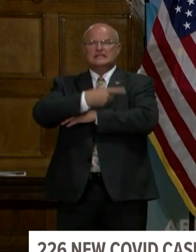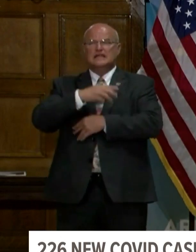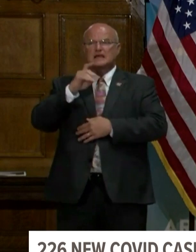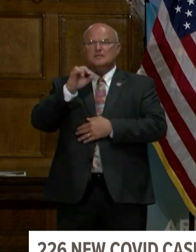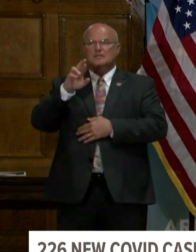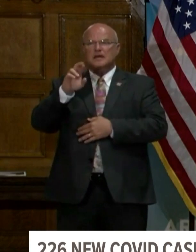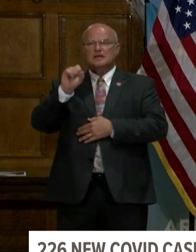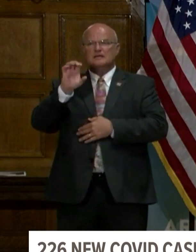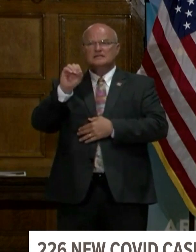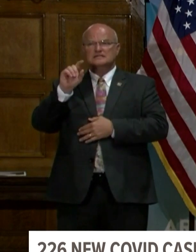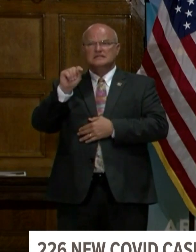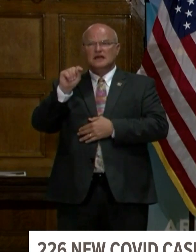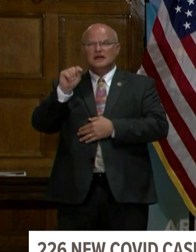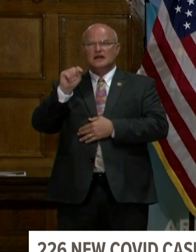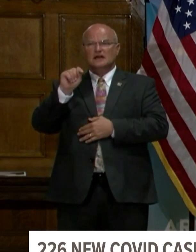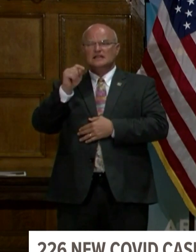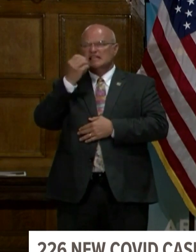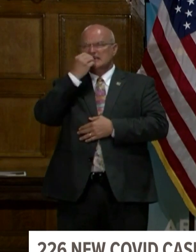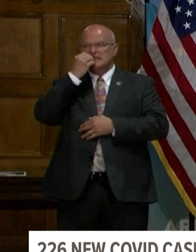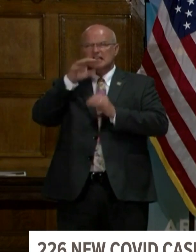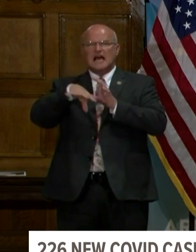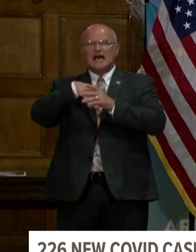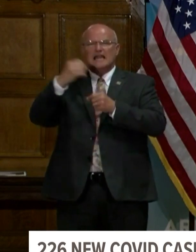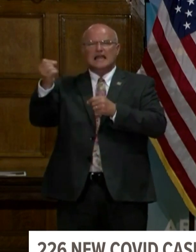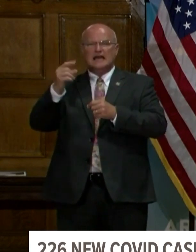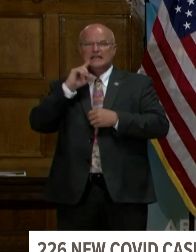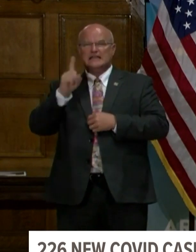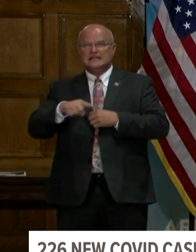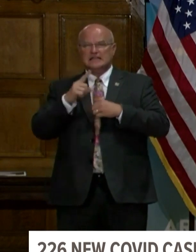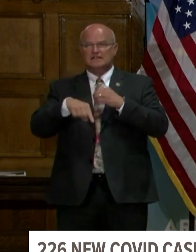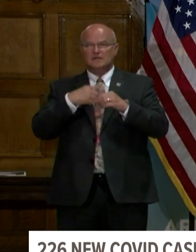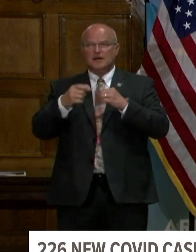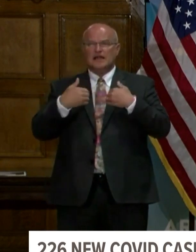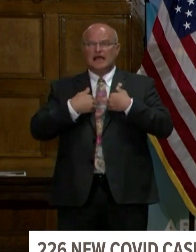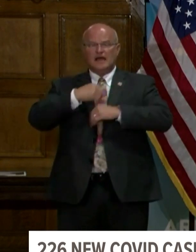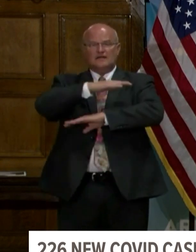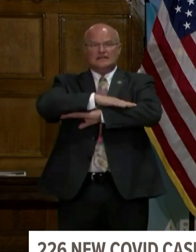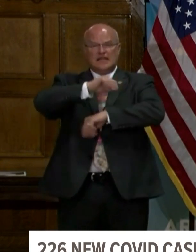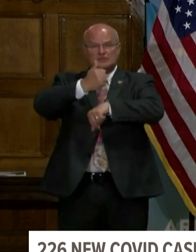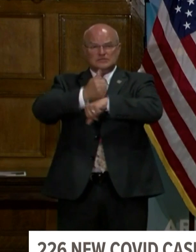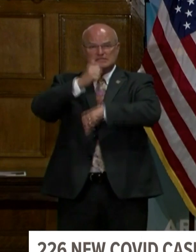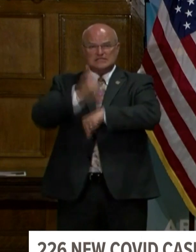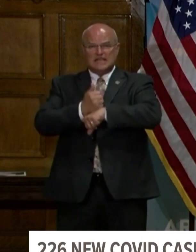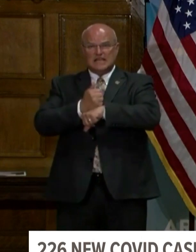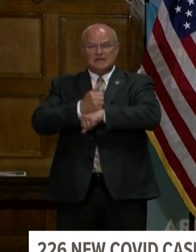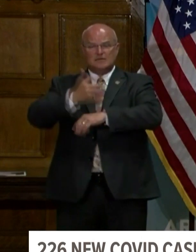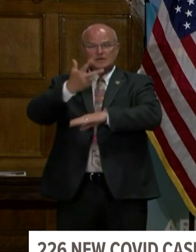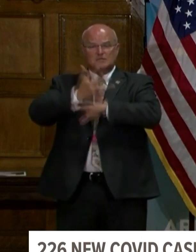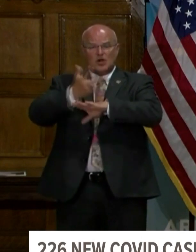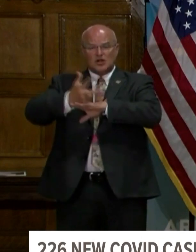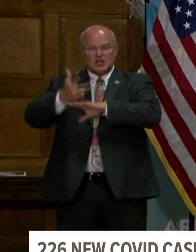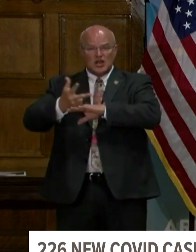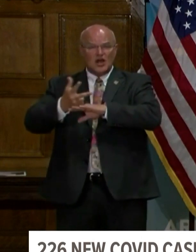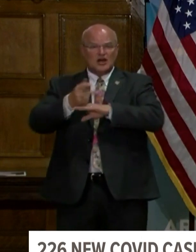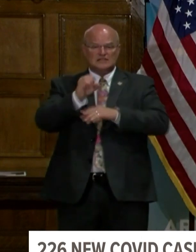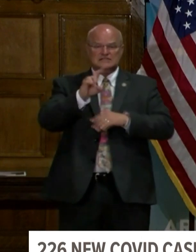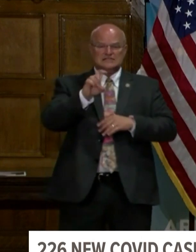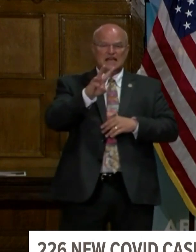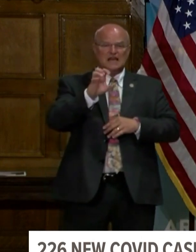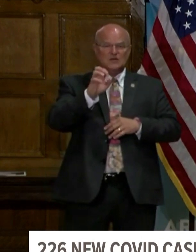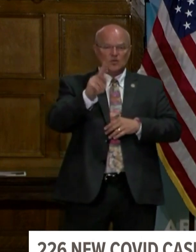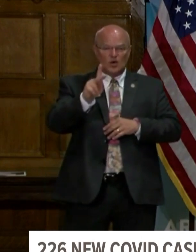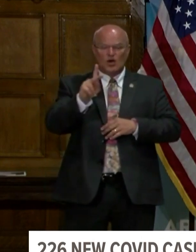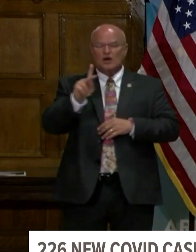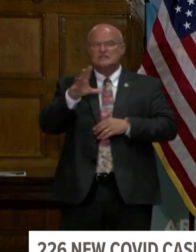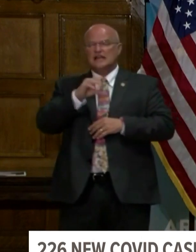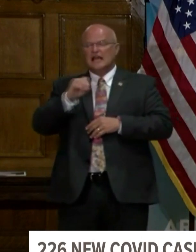a dine-out policy initiative about having tables set up in parking lots and on sidewalks and in